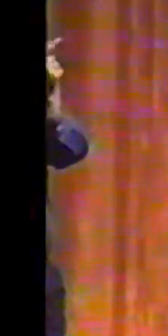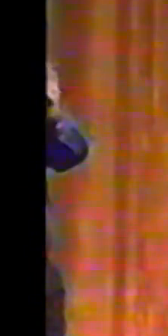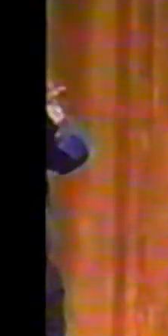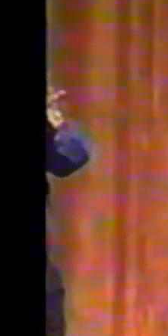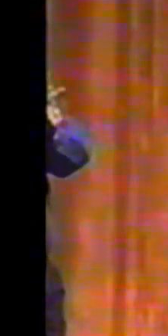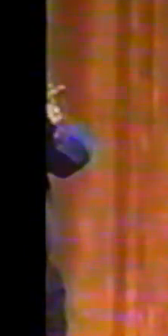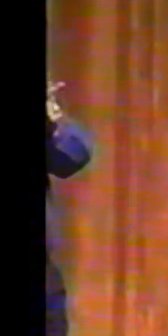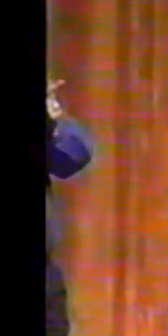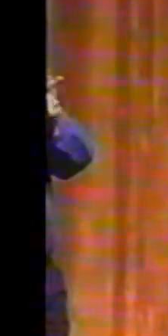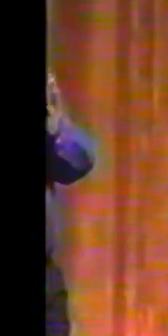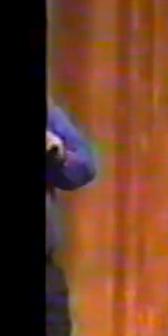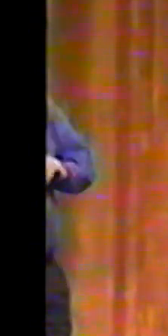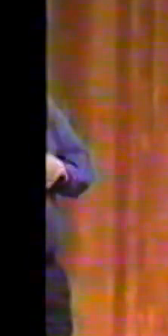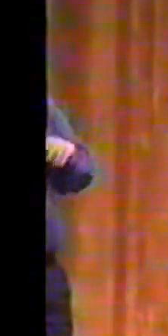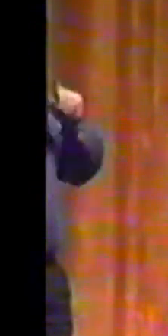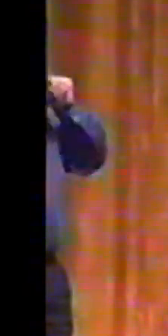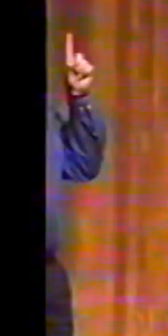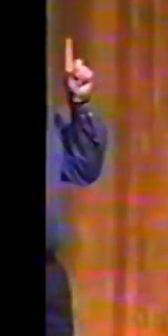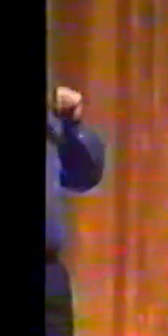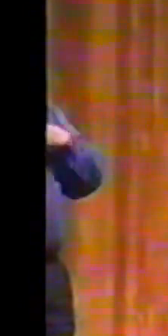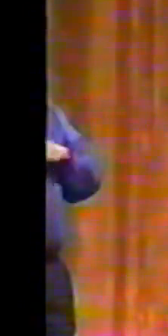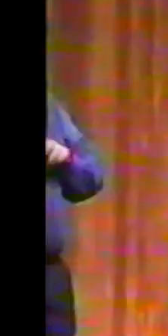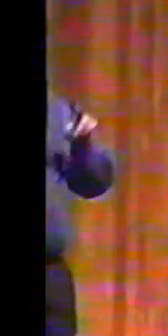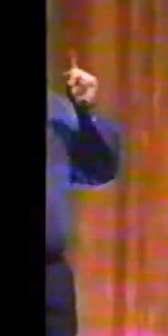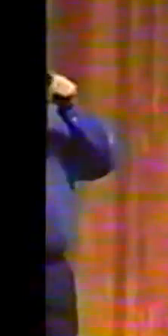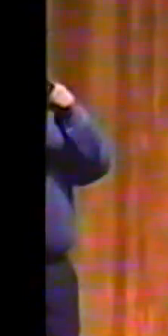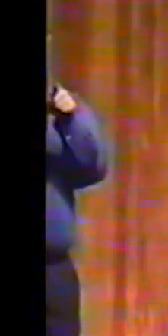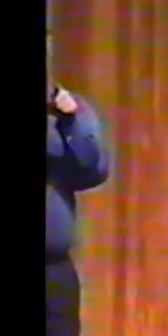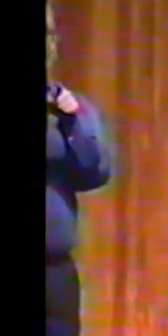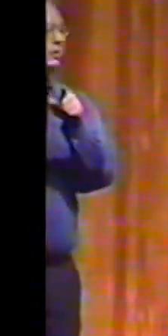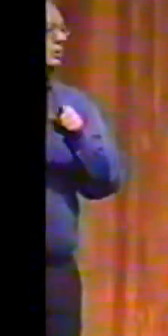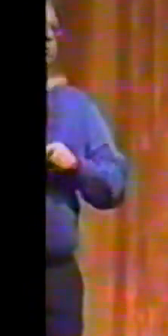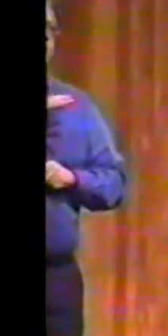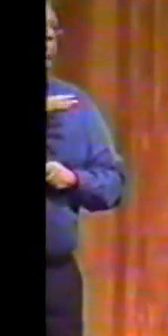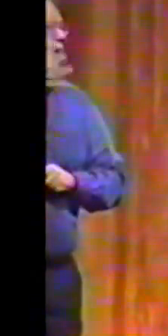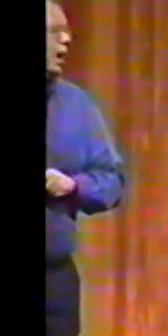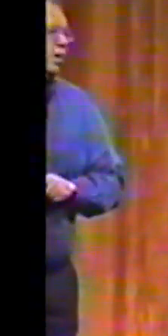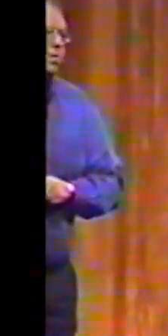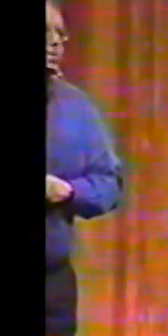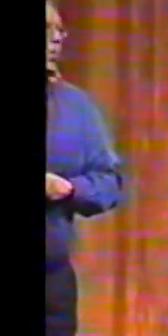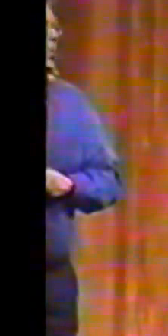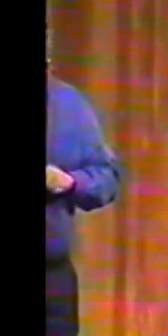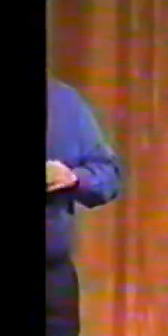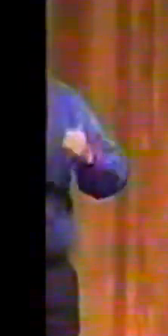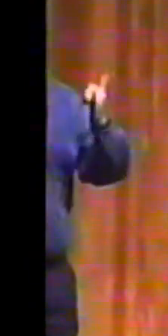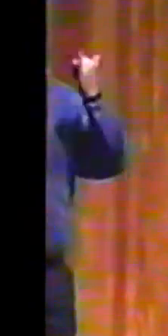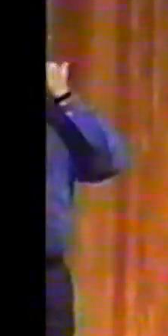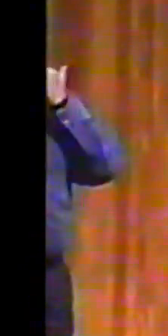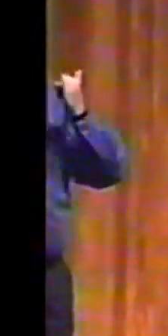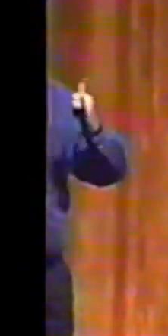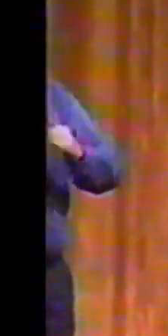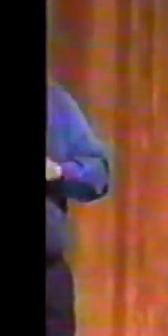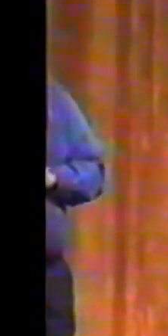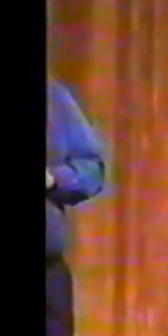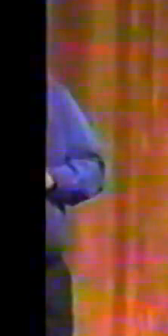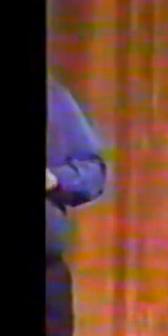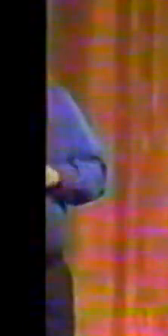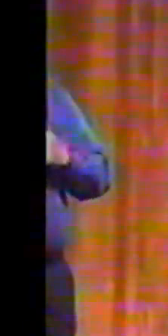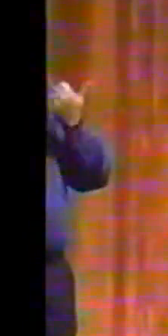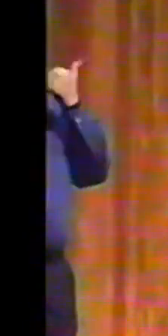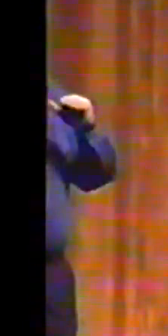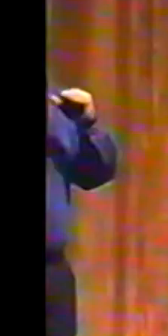there, except to say that I know the people that run the INS don't like it either, and they've tried very, very hard to make changes.